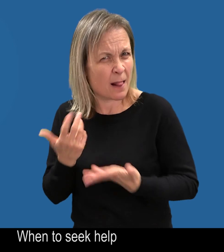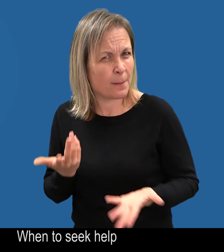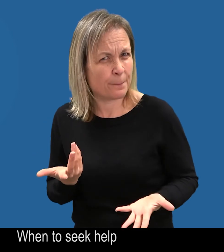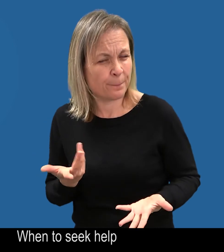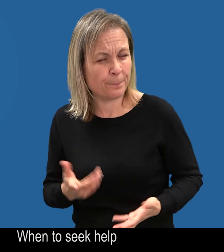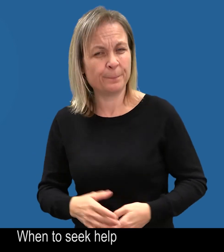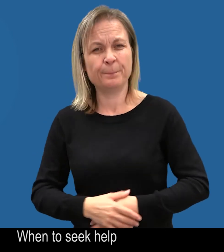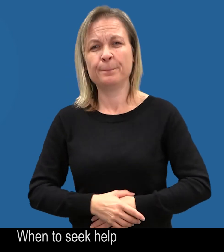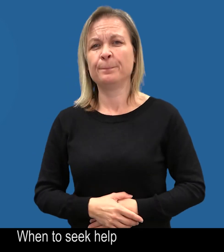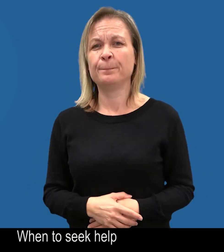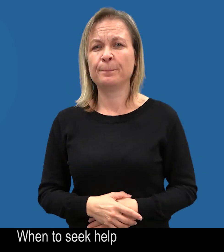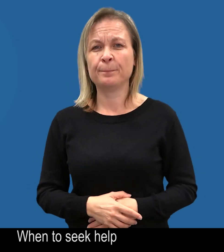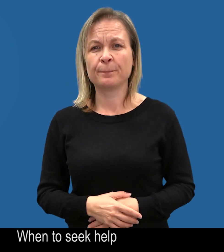When to seek help.